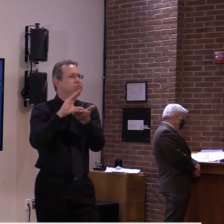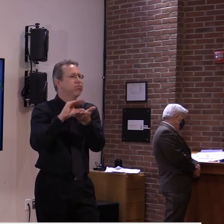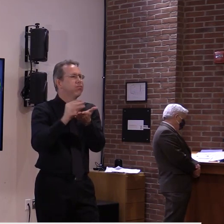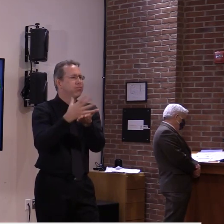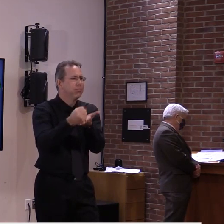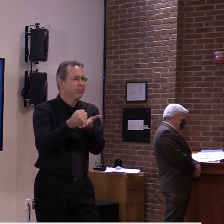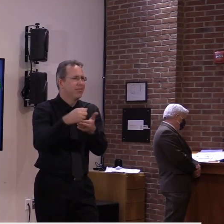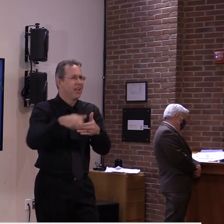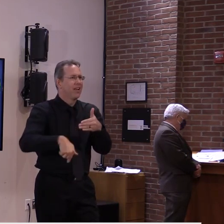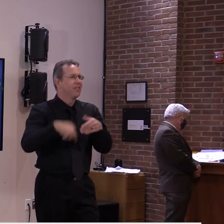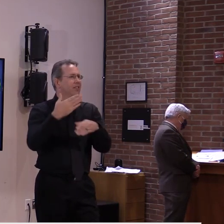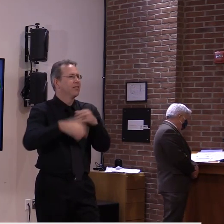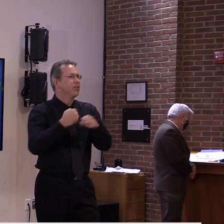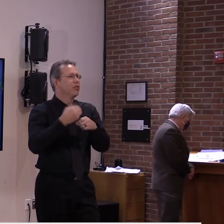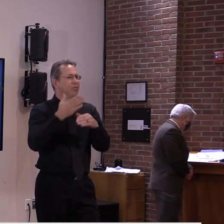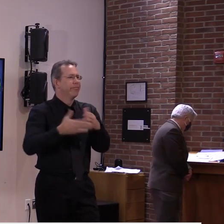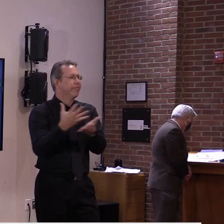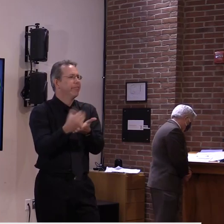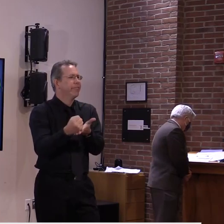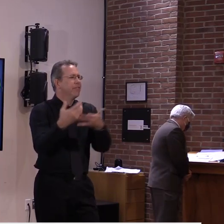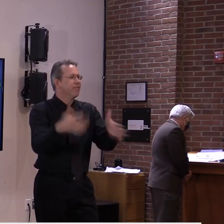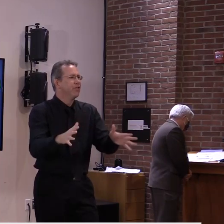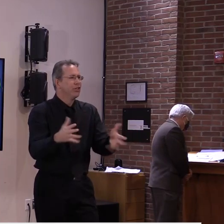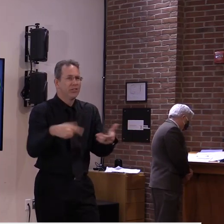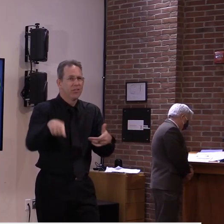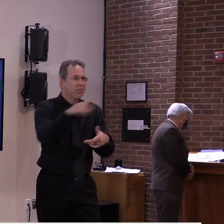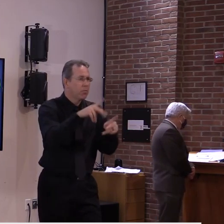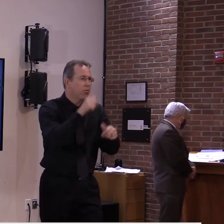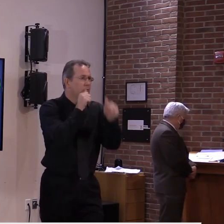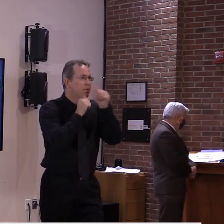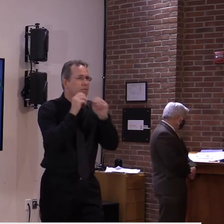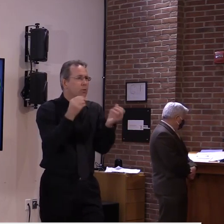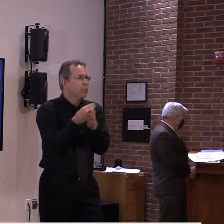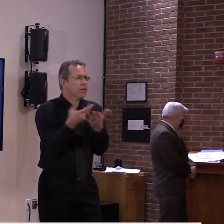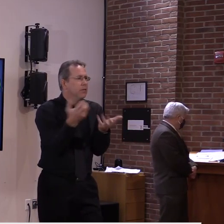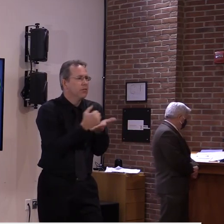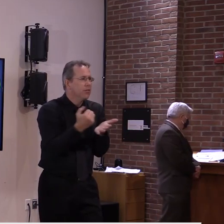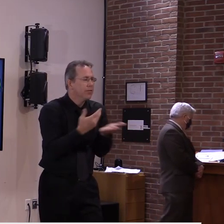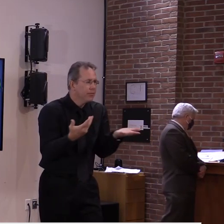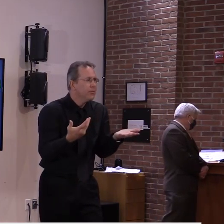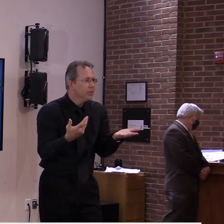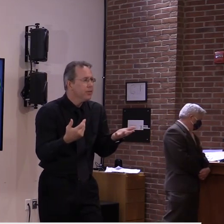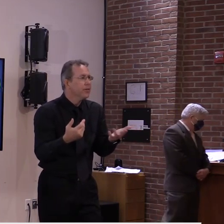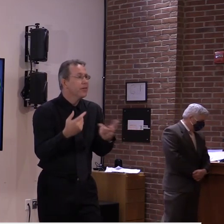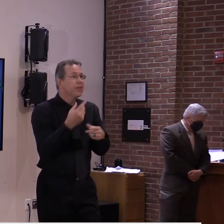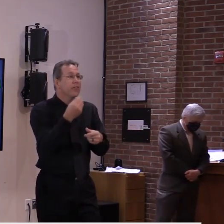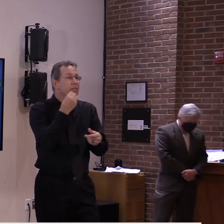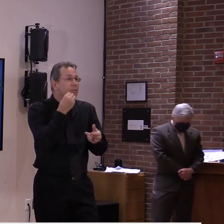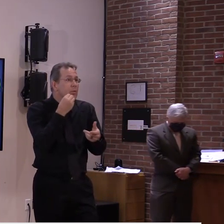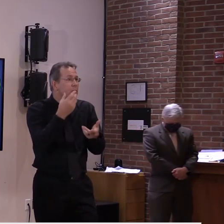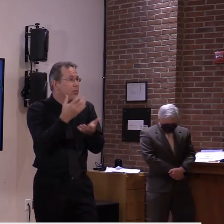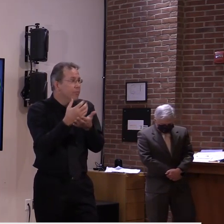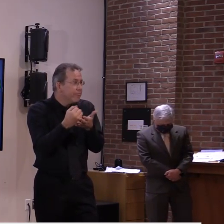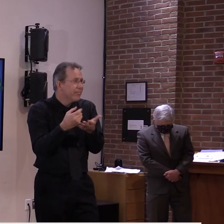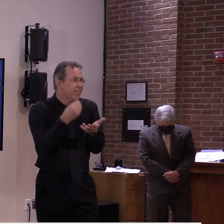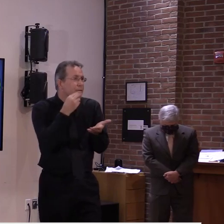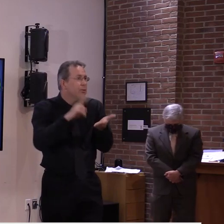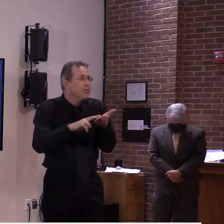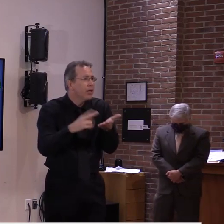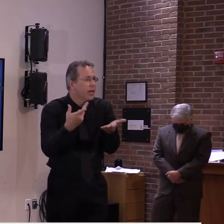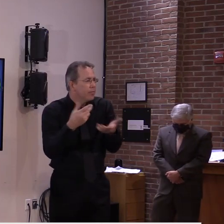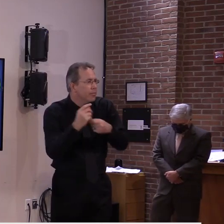the vaccination period and so forth. Immediate concerns are of course, unemployment. And a lot of those unemployment benefits will